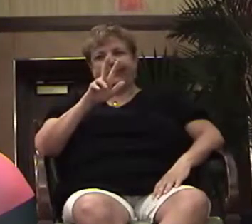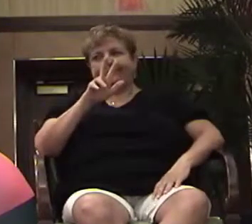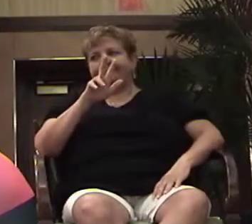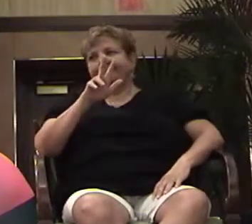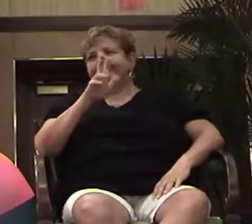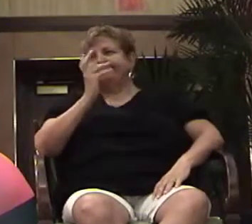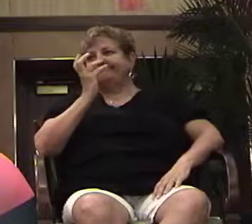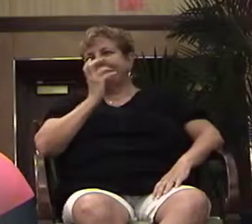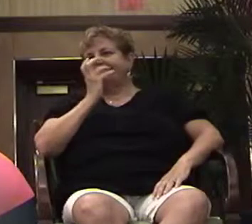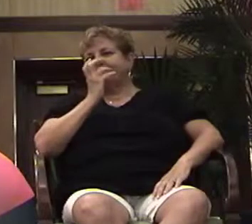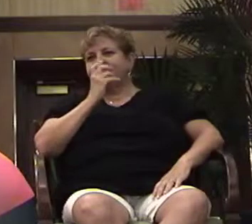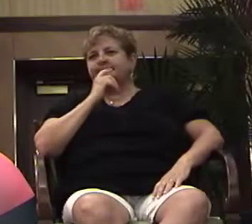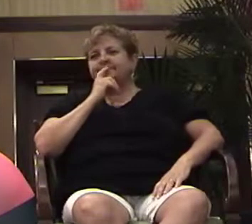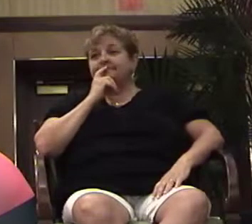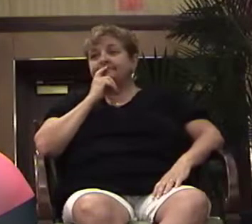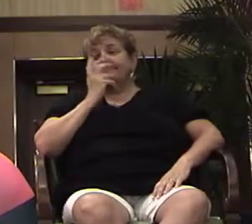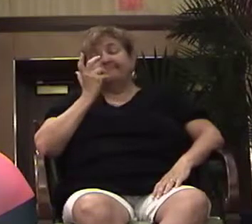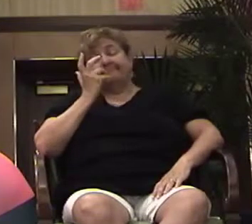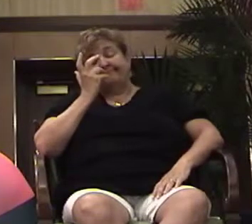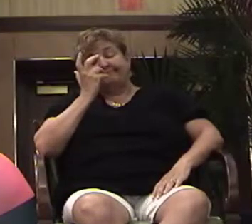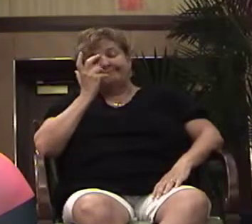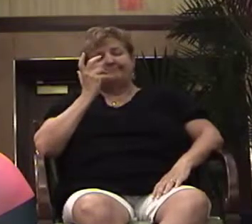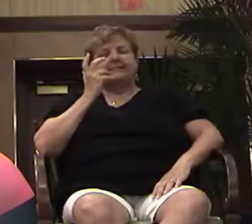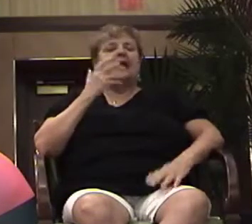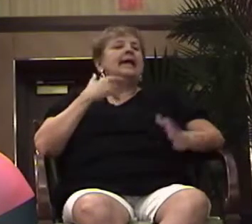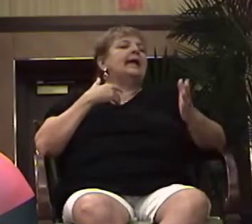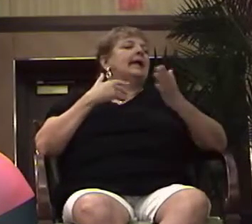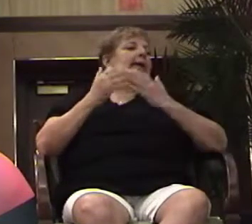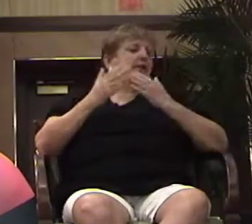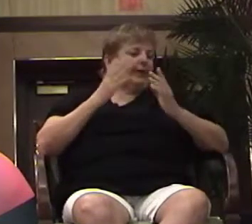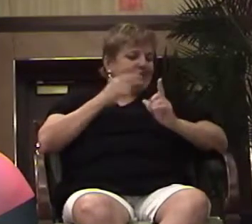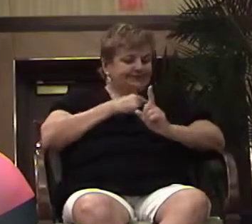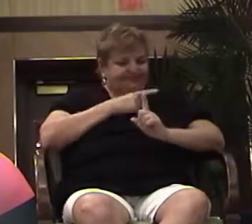My claim to fame. Anyhow,